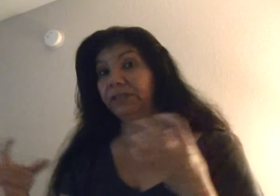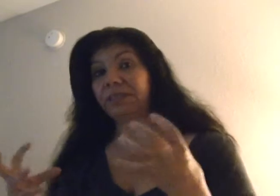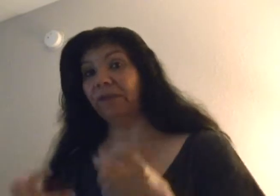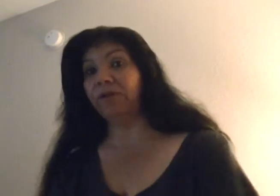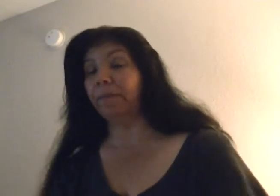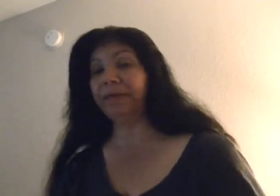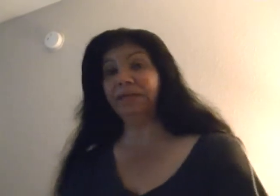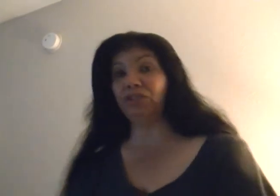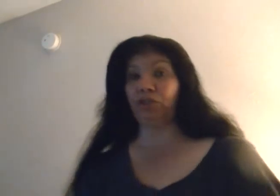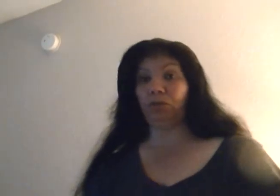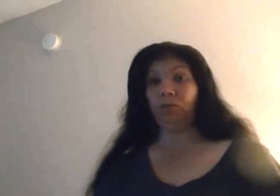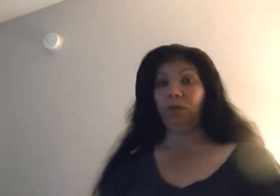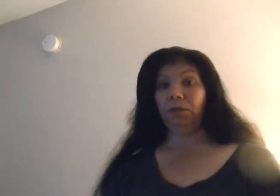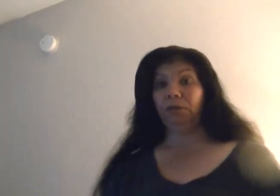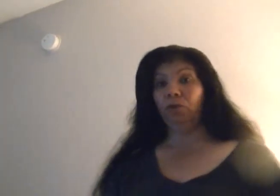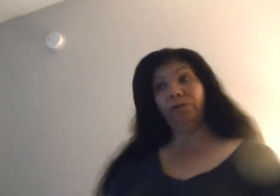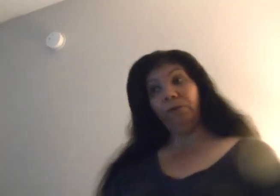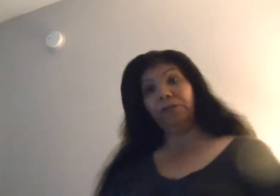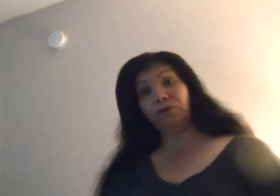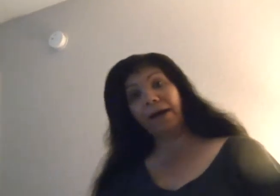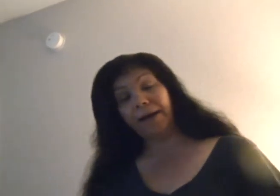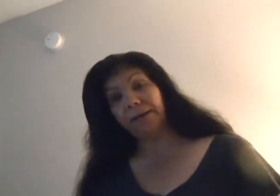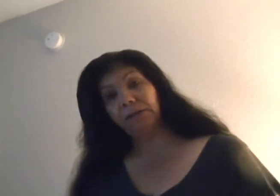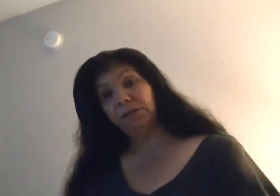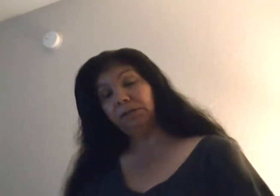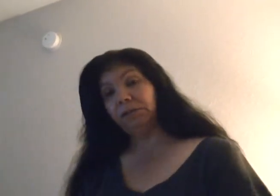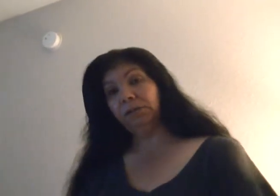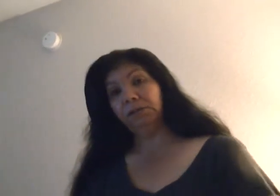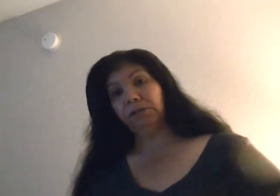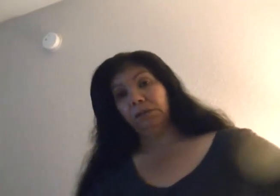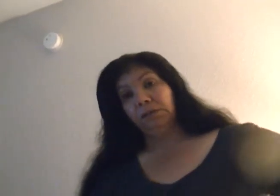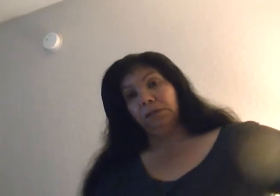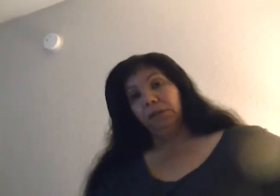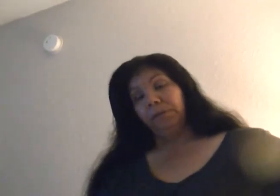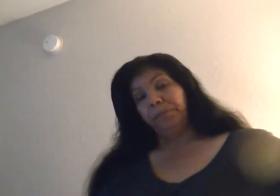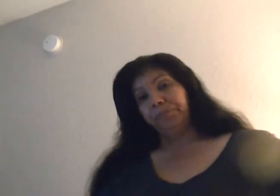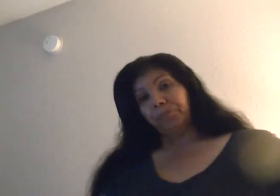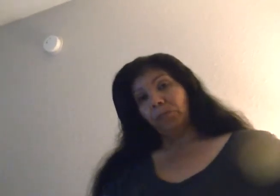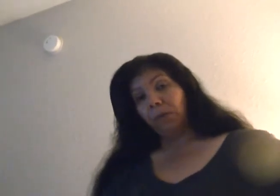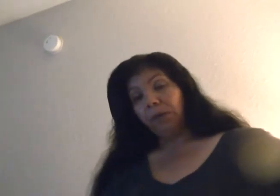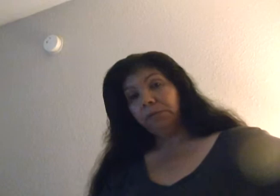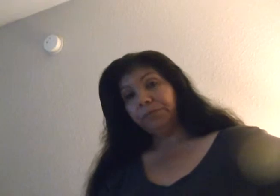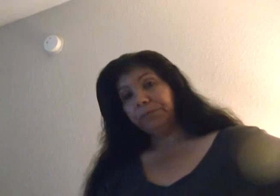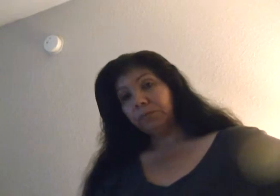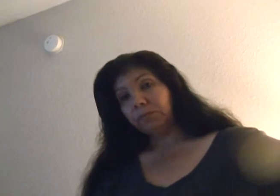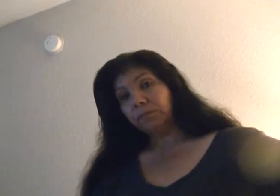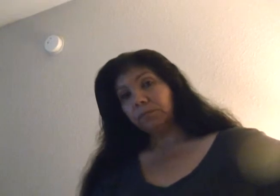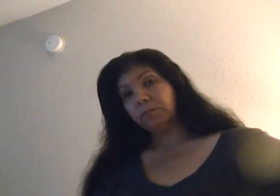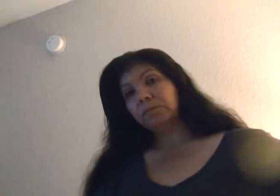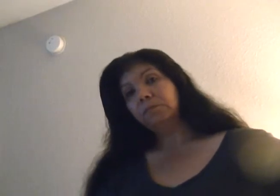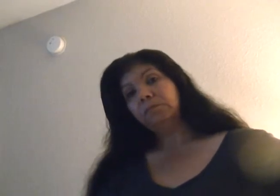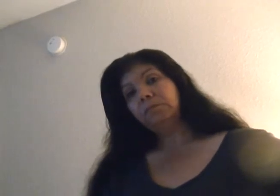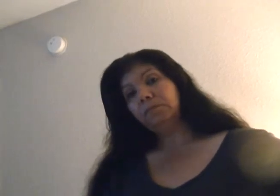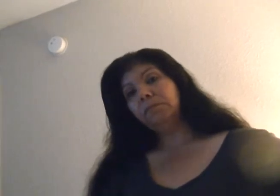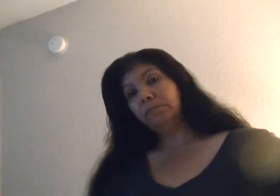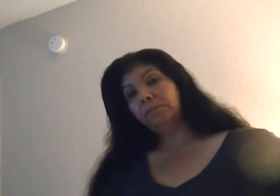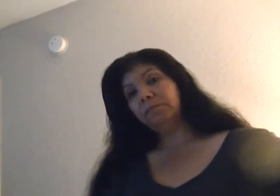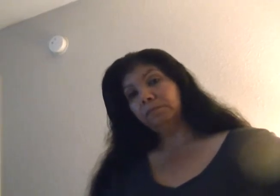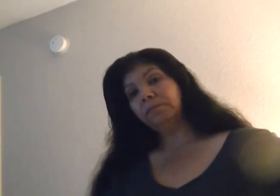stuff come against you. If you ain't got no kind of spiritual on the right track. You ever hear them say, when I was in high school, I had the best, it was the hardest time of my life, but yet it